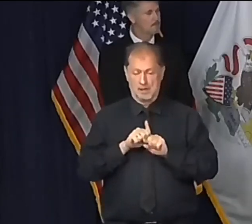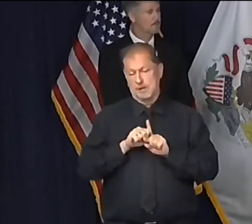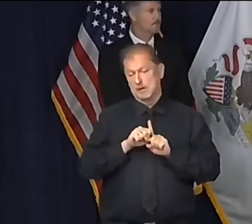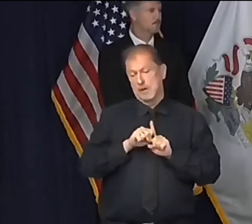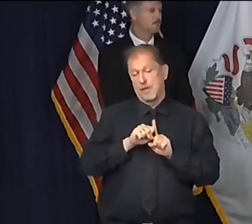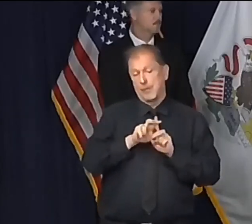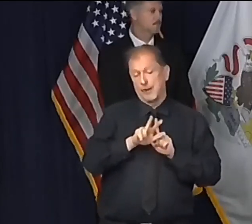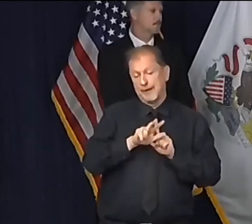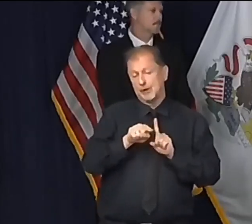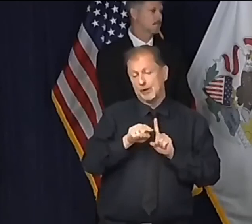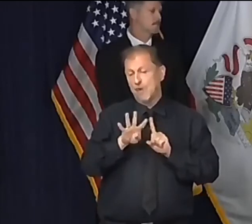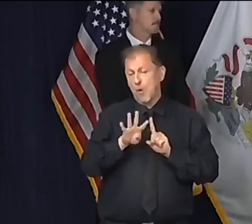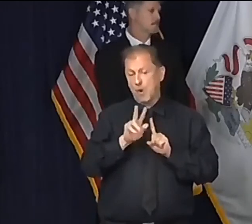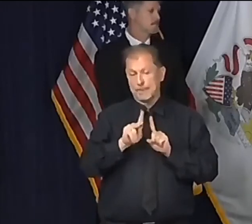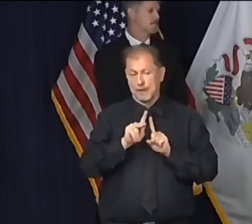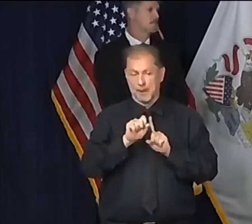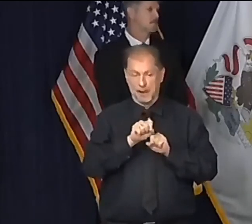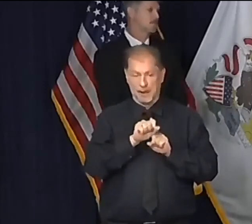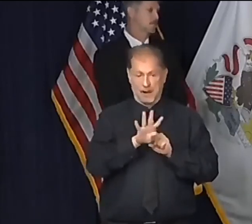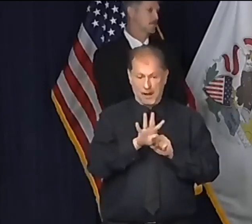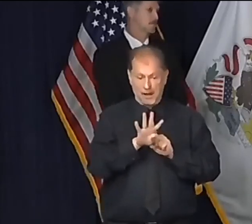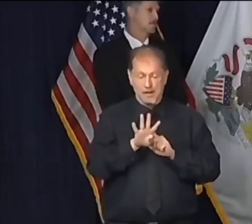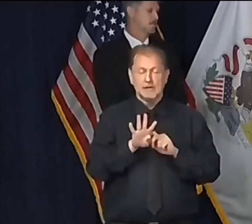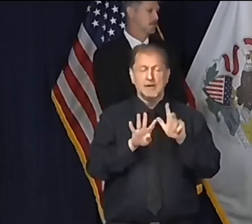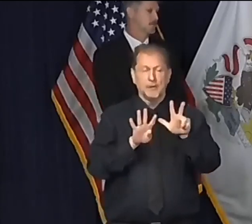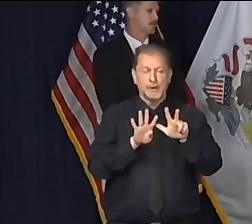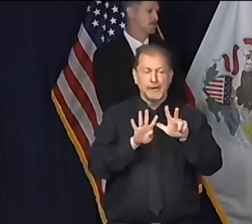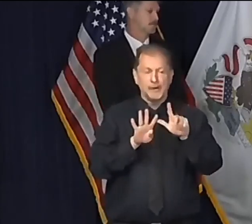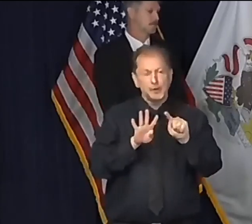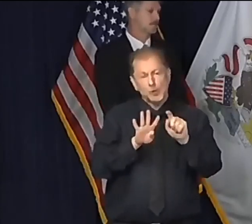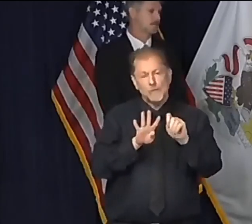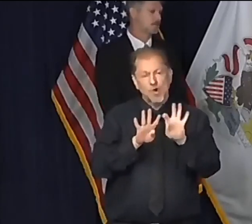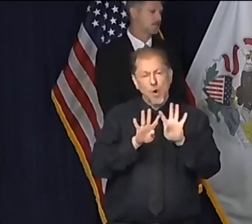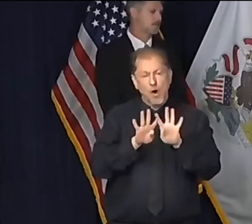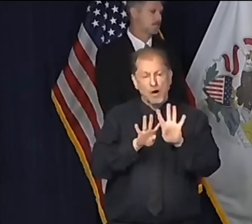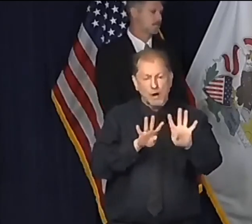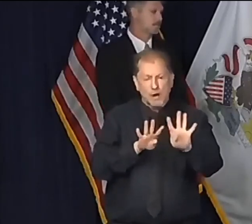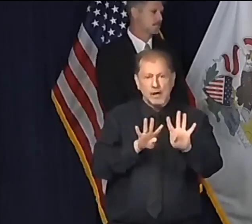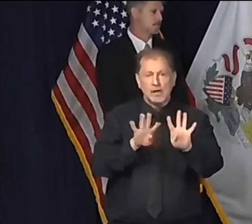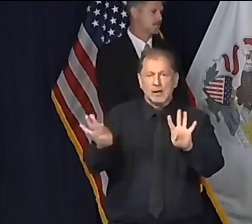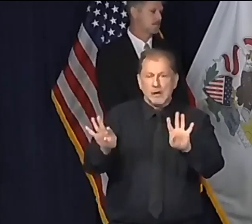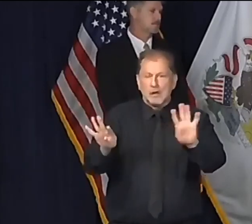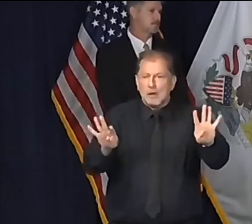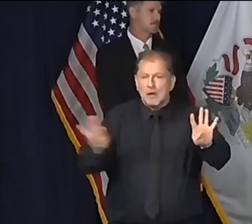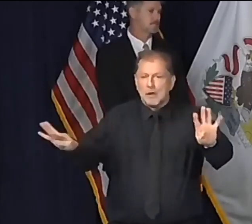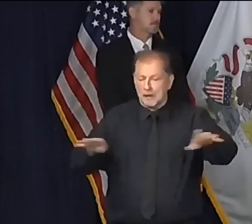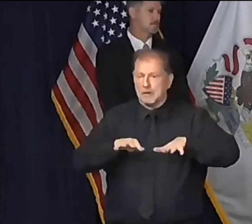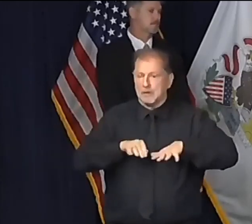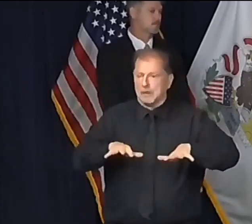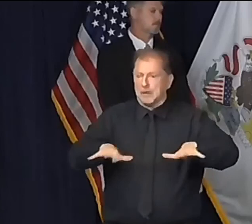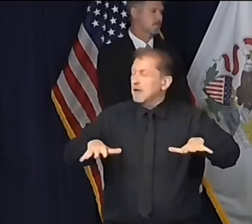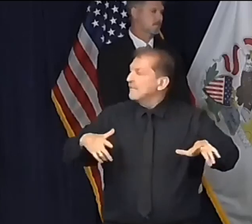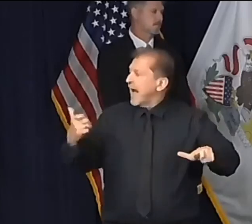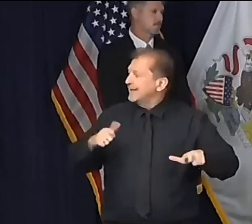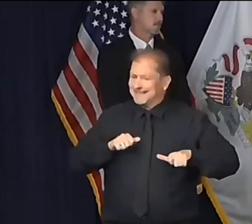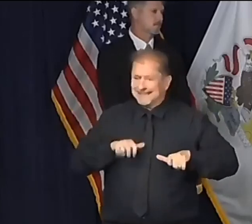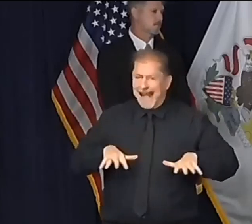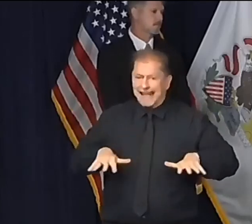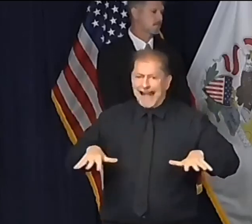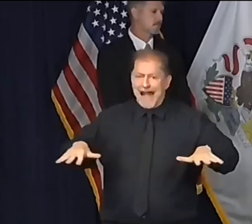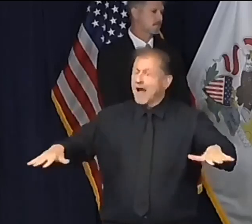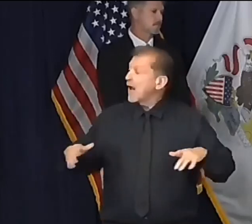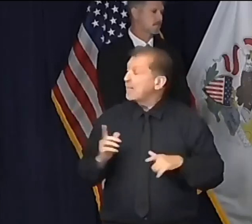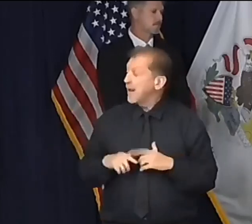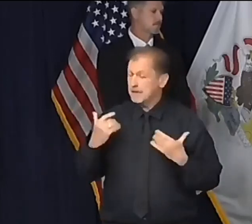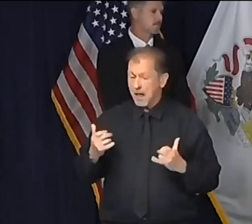people were getting infected for every one person that you could detect, and it's much lower now. And again, it's not